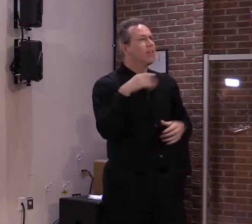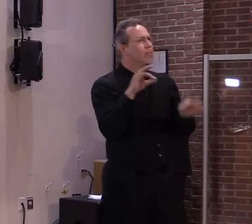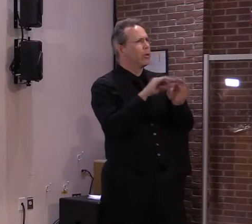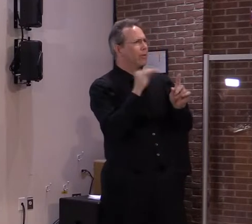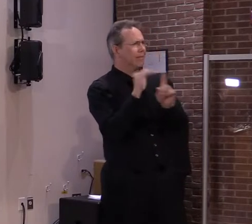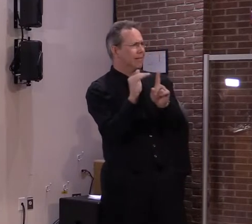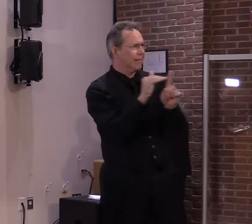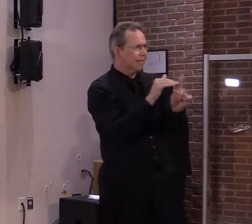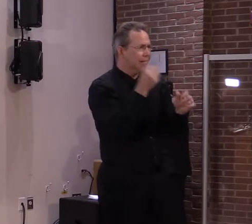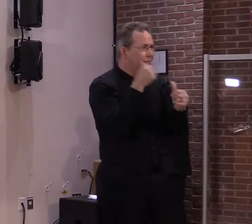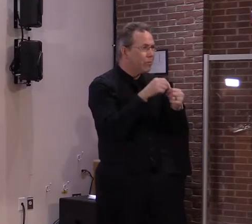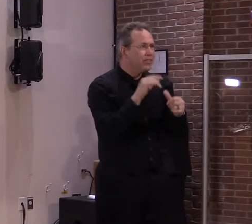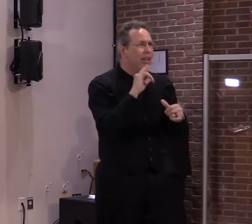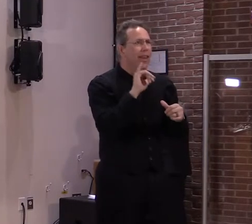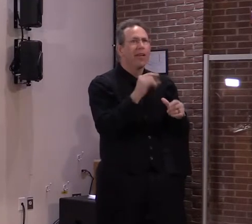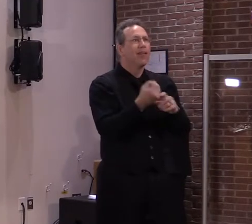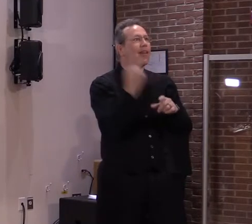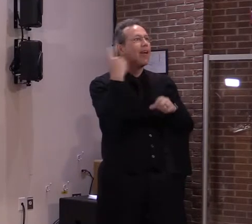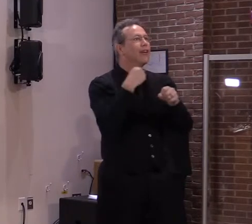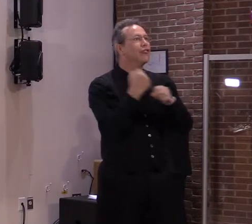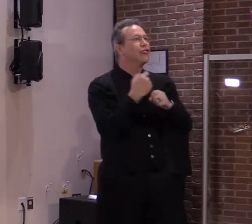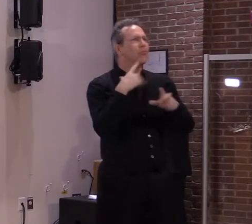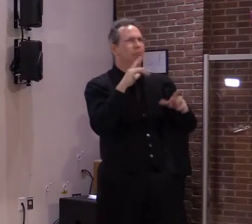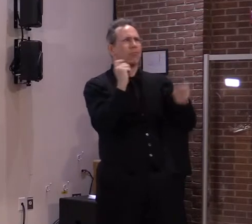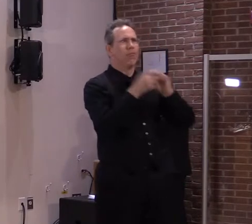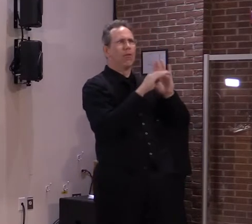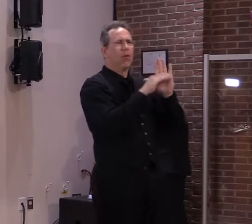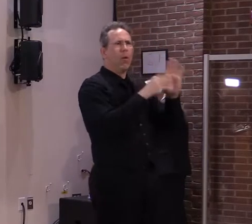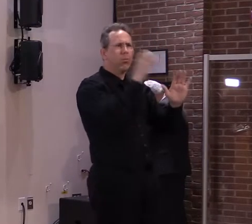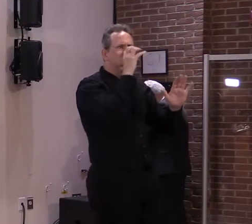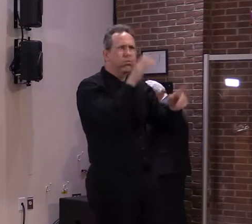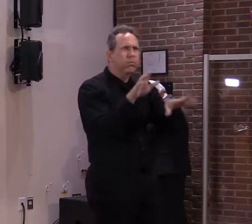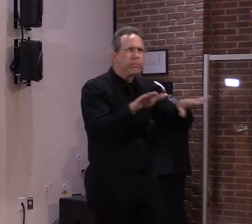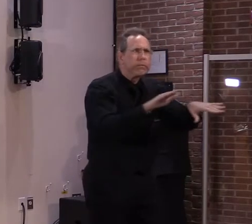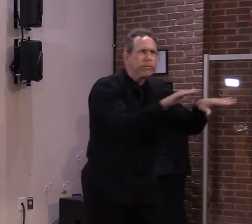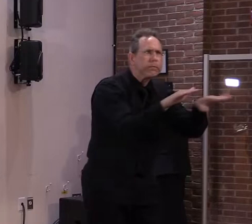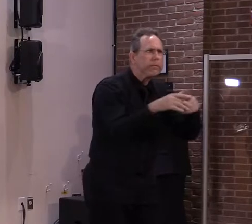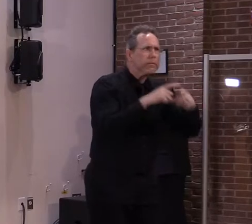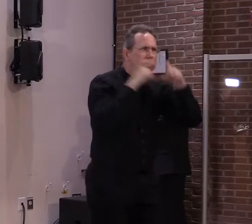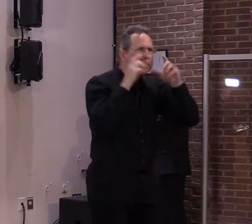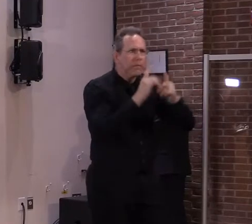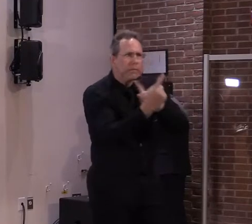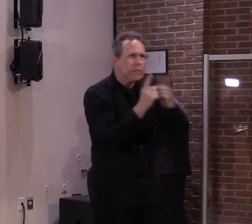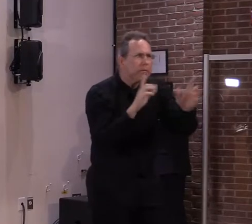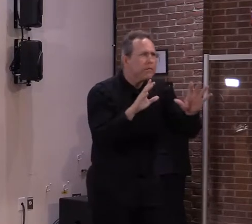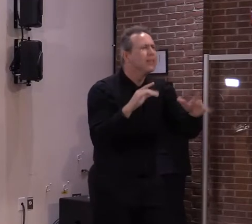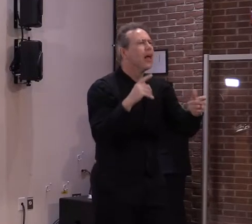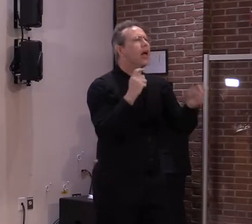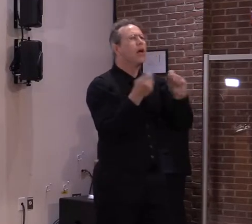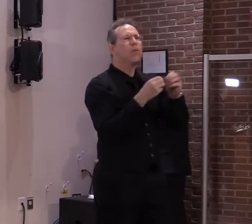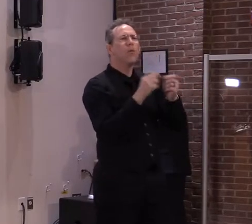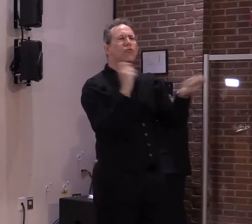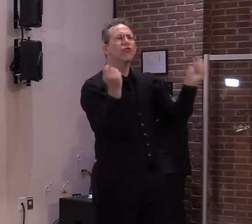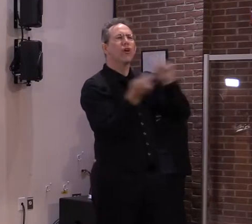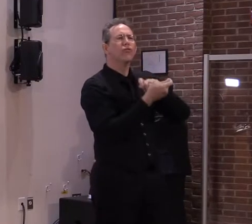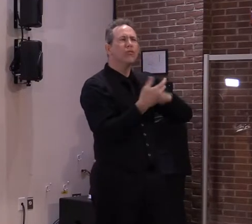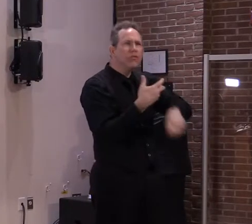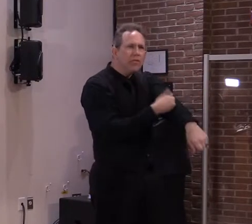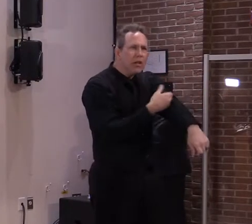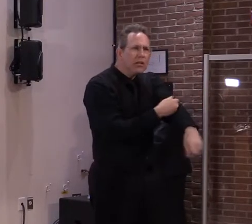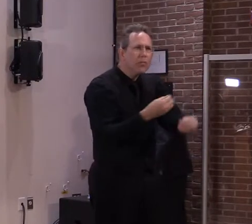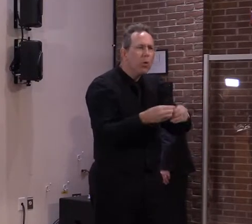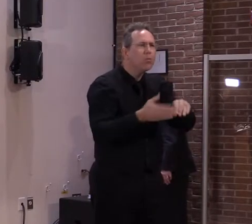3 safe and effective vaccines in our toolbox, which gives us a level of predictability we didn't have